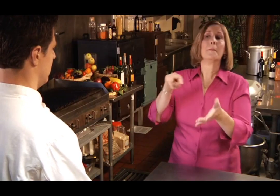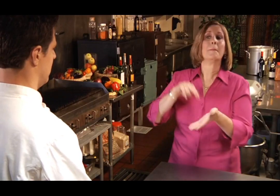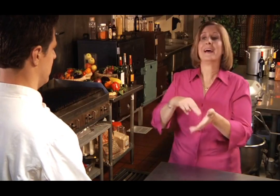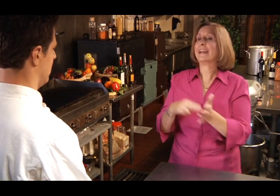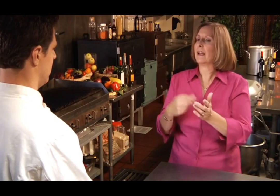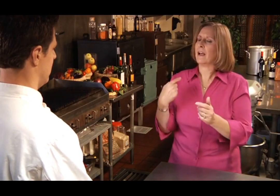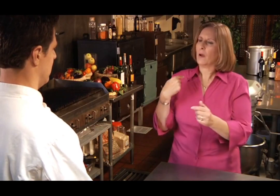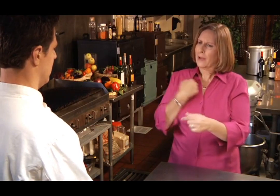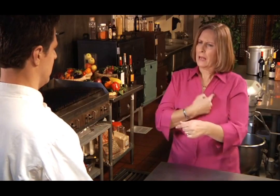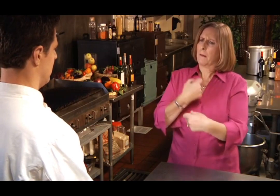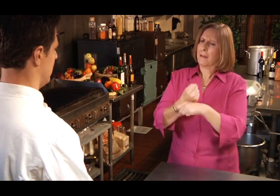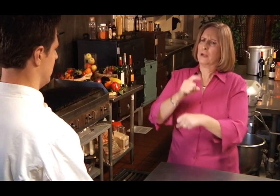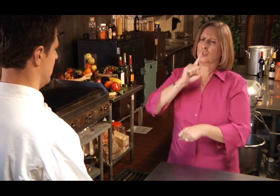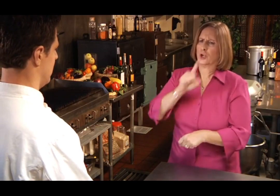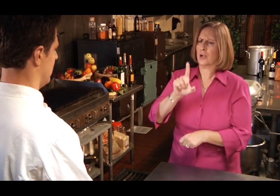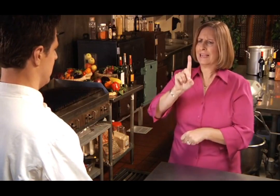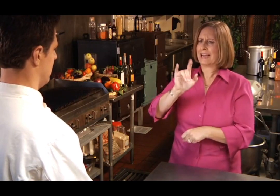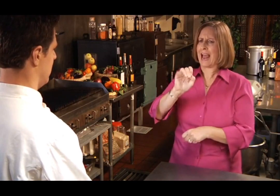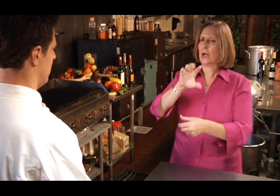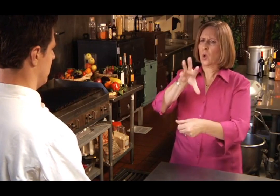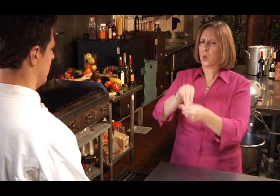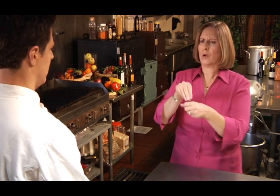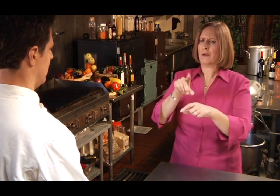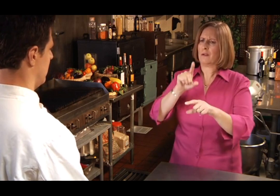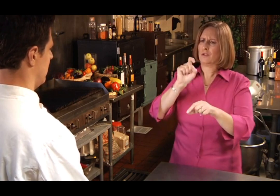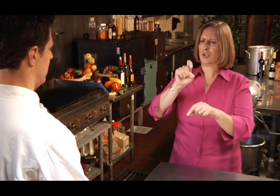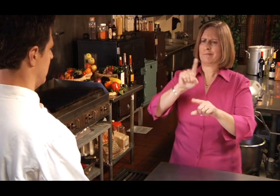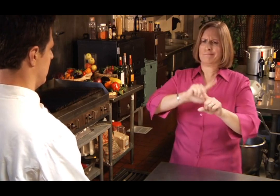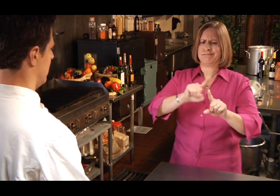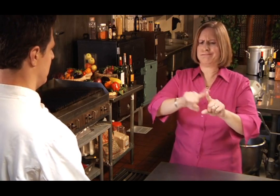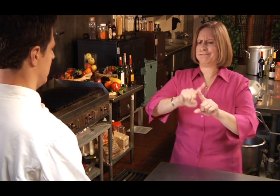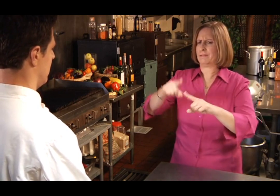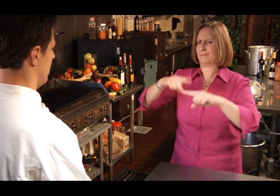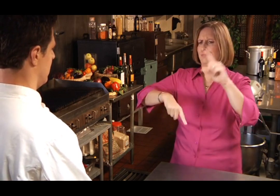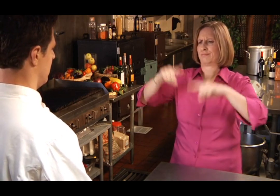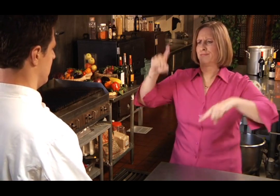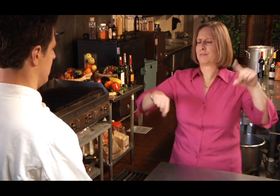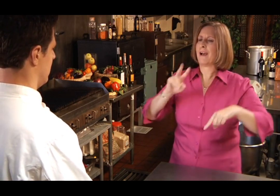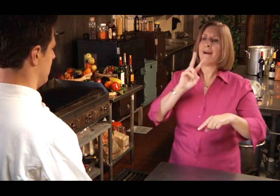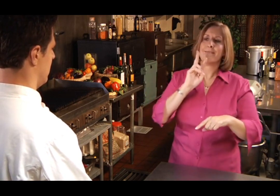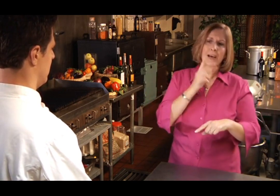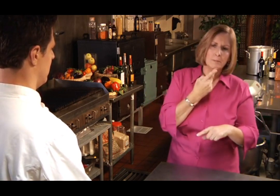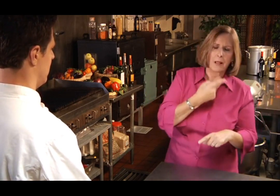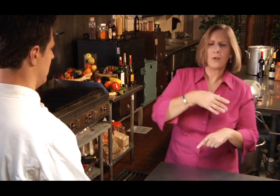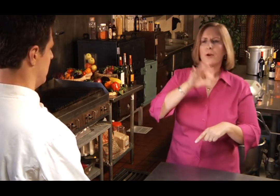It means that we should make sure that we include a wide variety of vegetables and fruits in our diet.